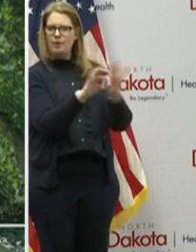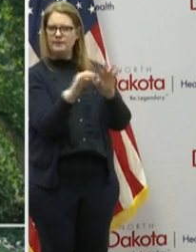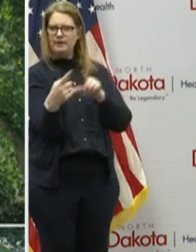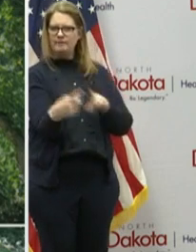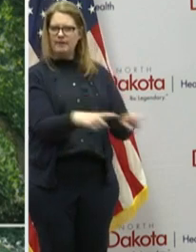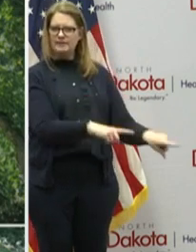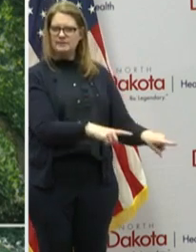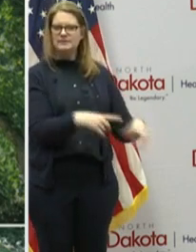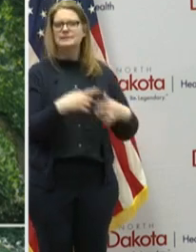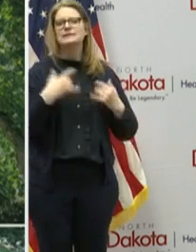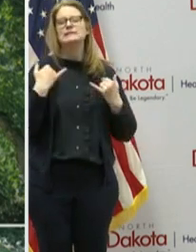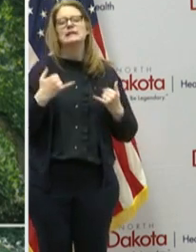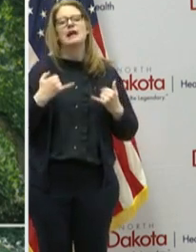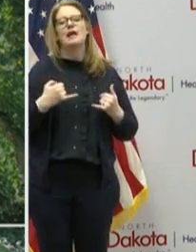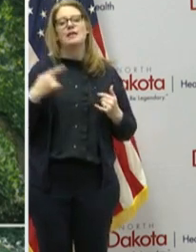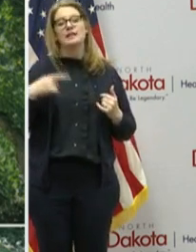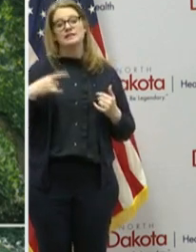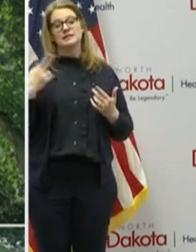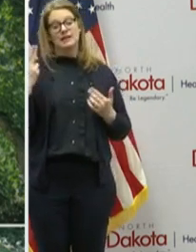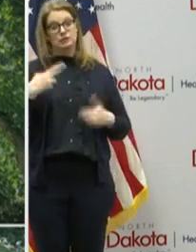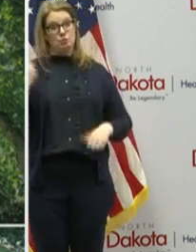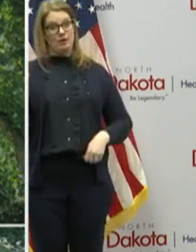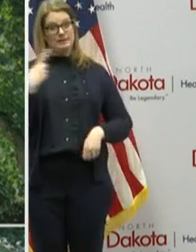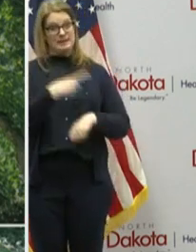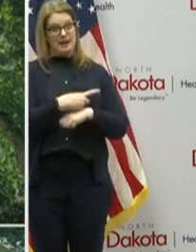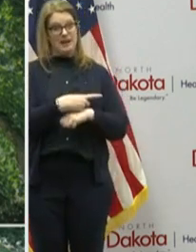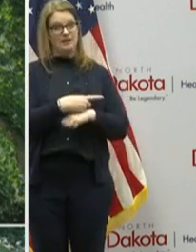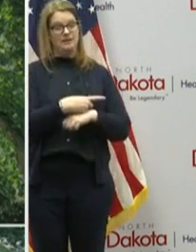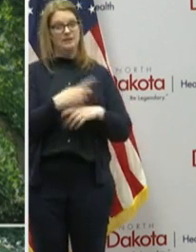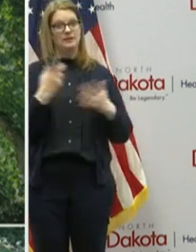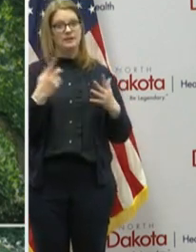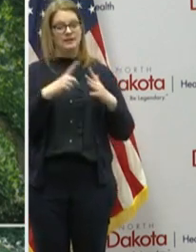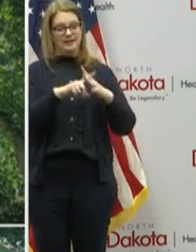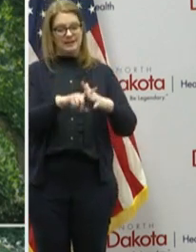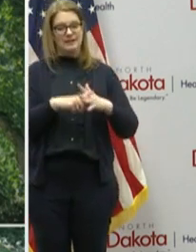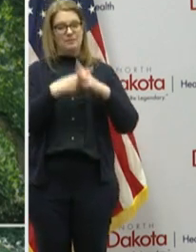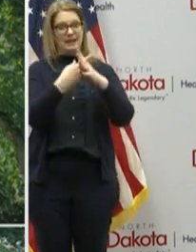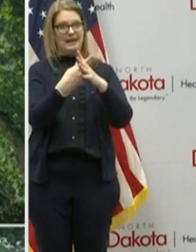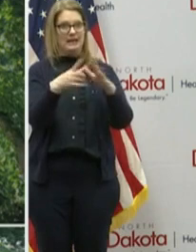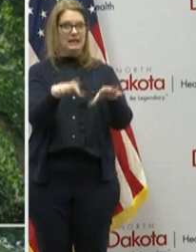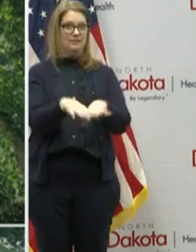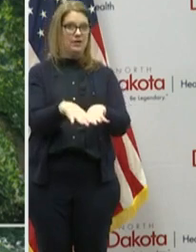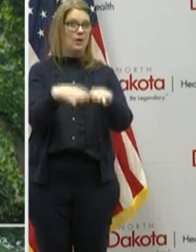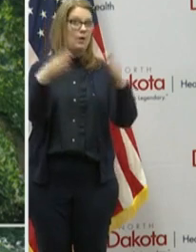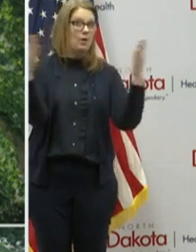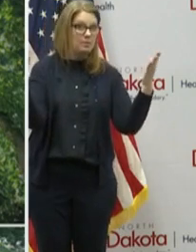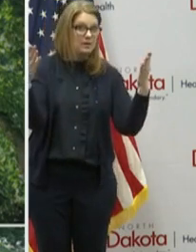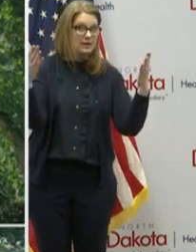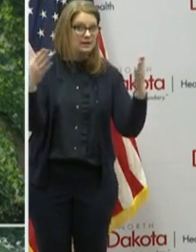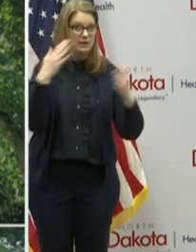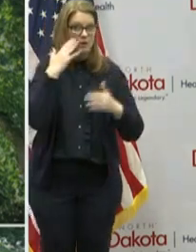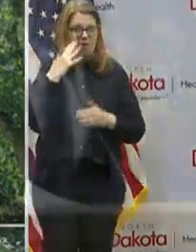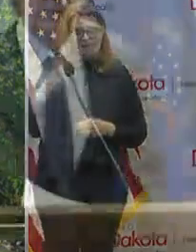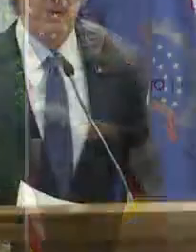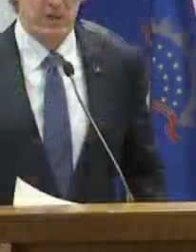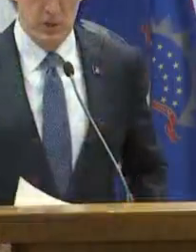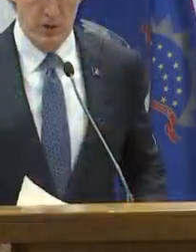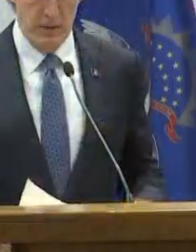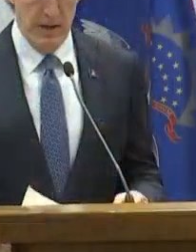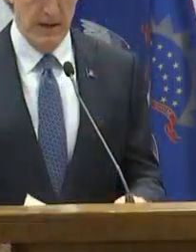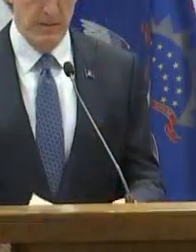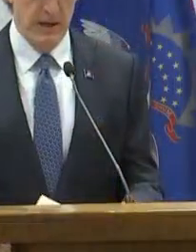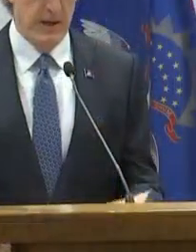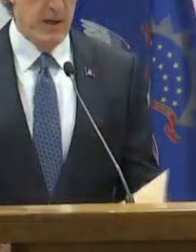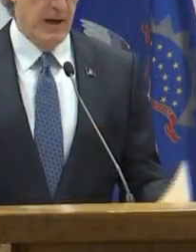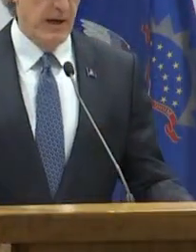enter today on this historic day, as the beginning of reopening high contact businesses in North Dakota as we go through this